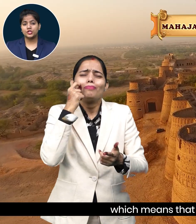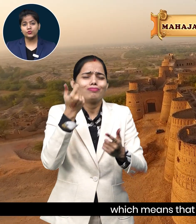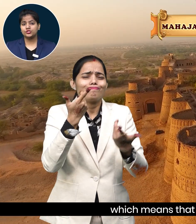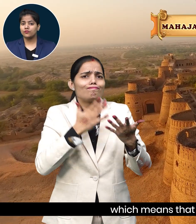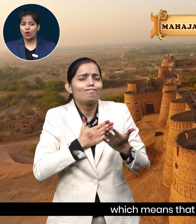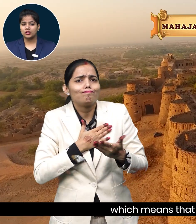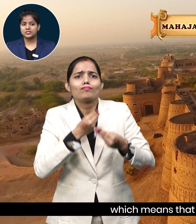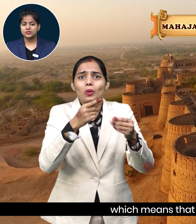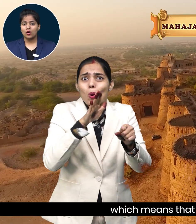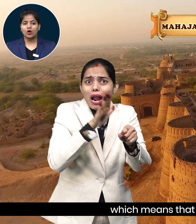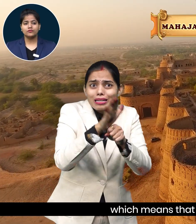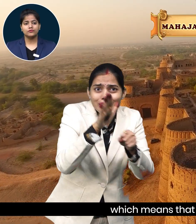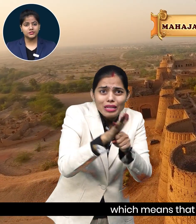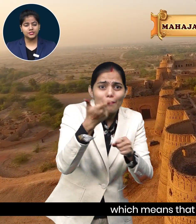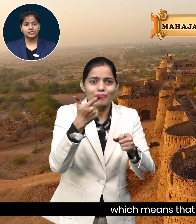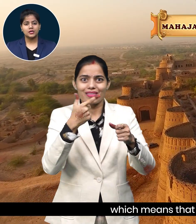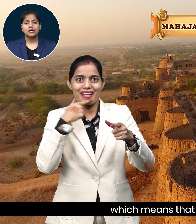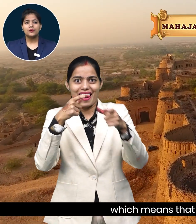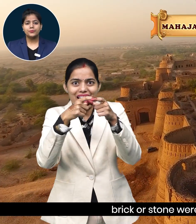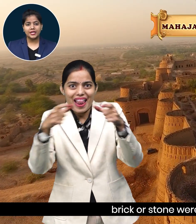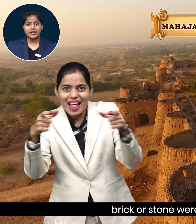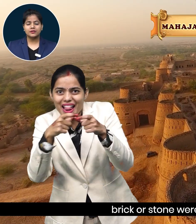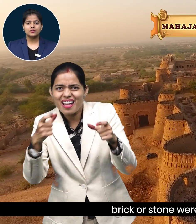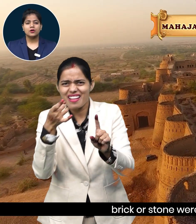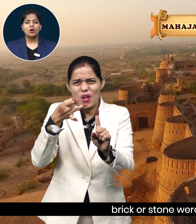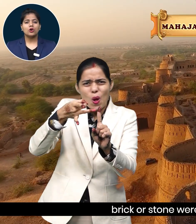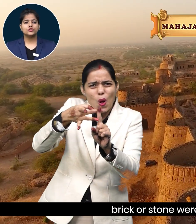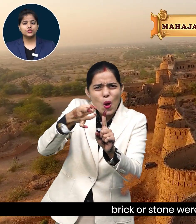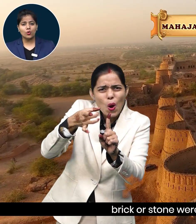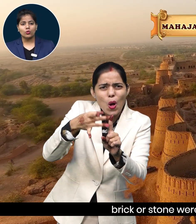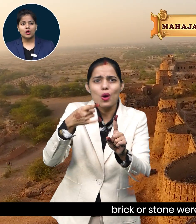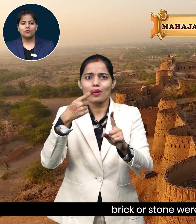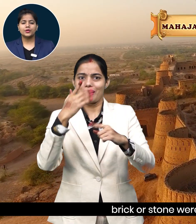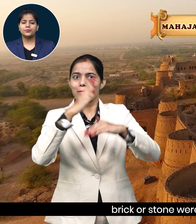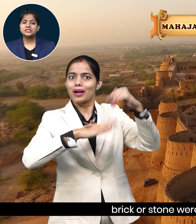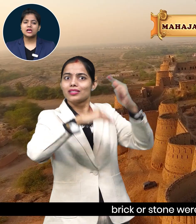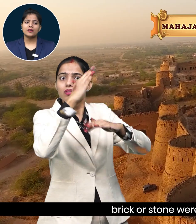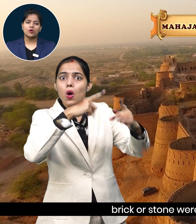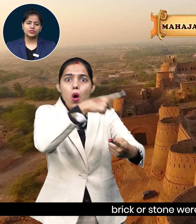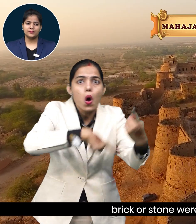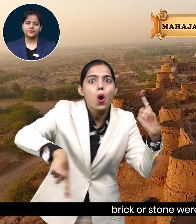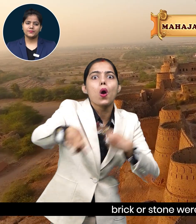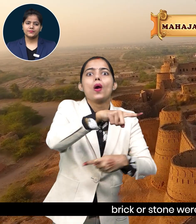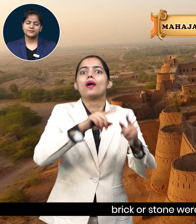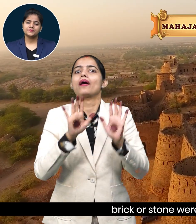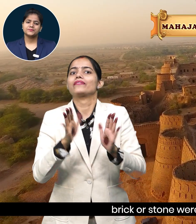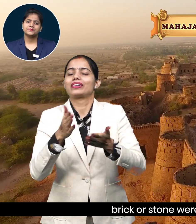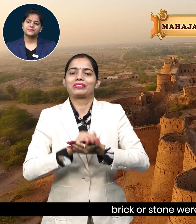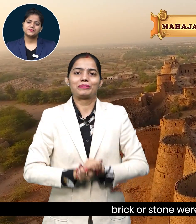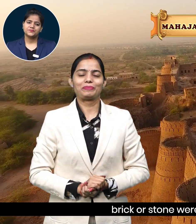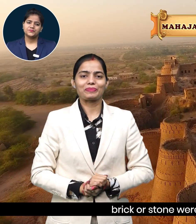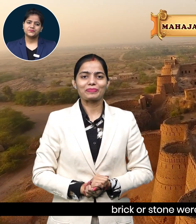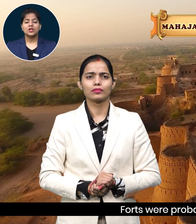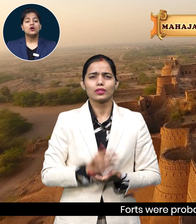that huge walls of wood, brick, or stone were built around them.